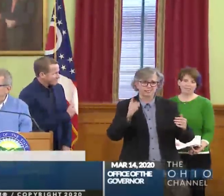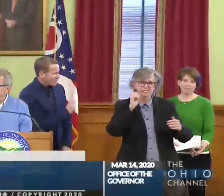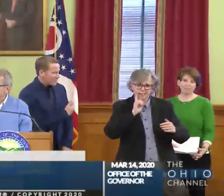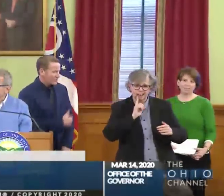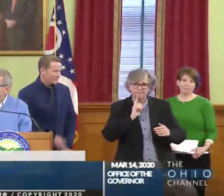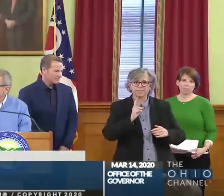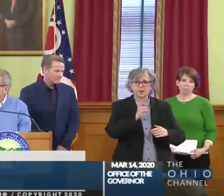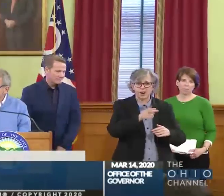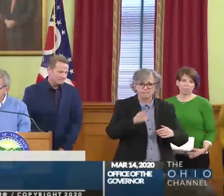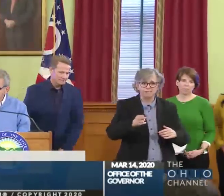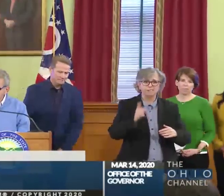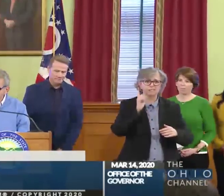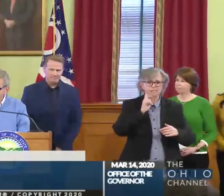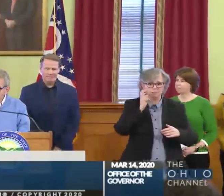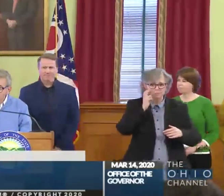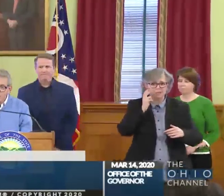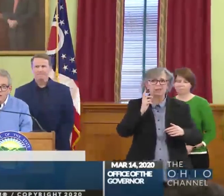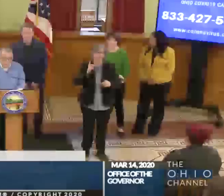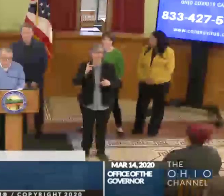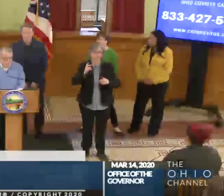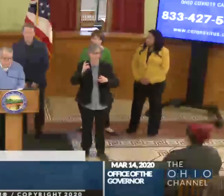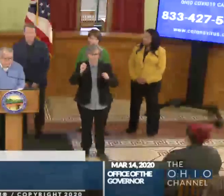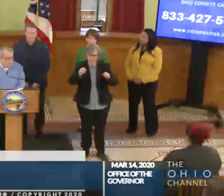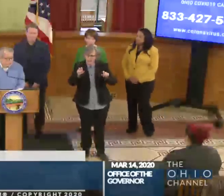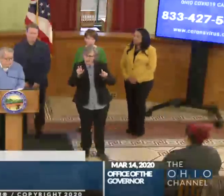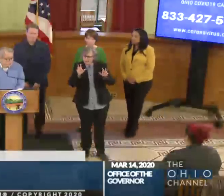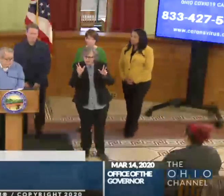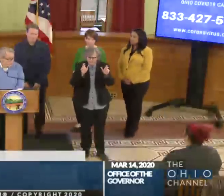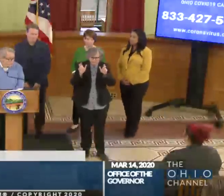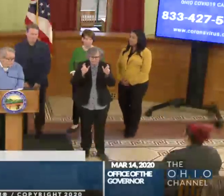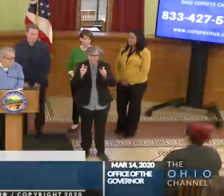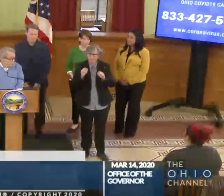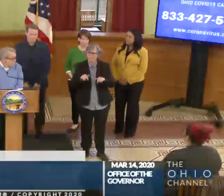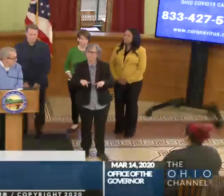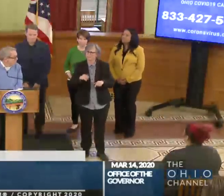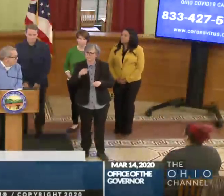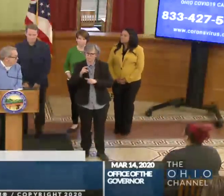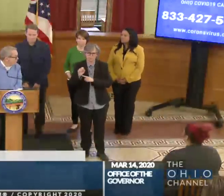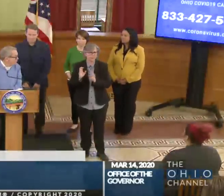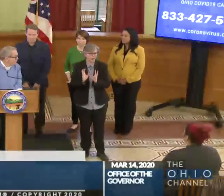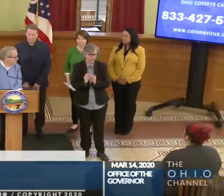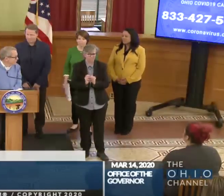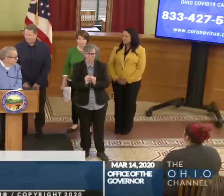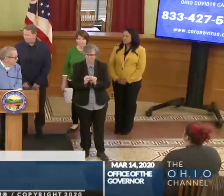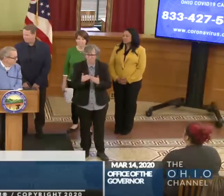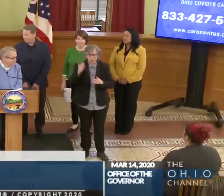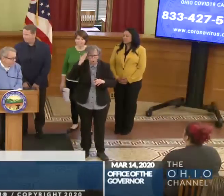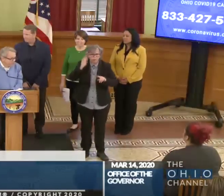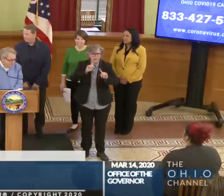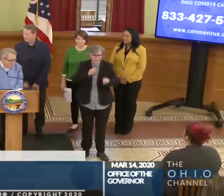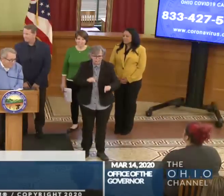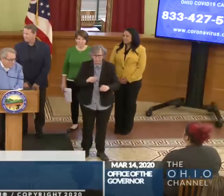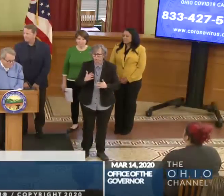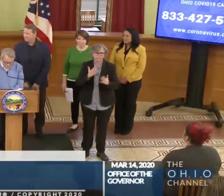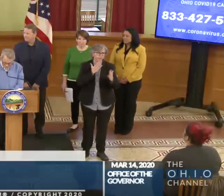can hear our press conference and hear the questions and hear the answers. So we are very grateful for that. Thank